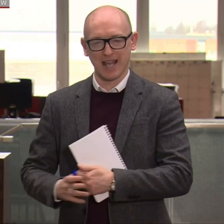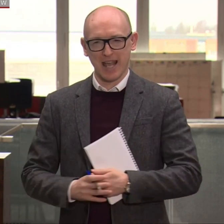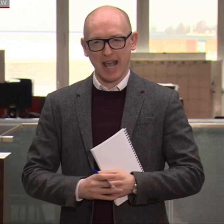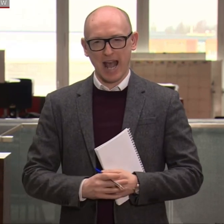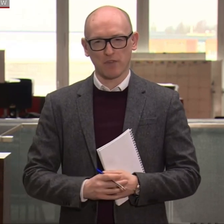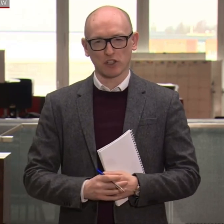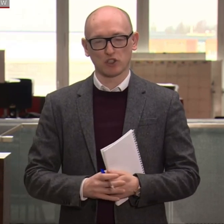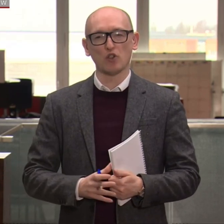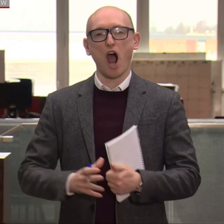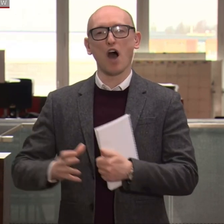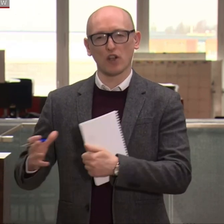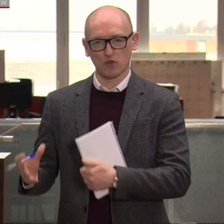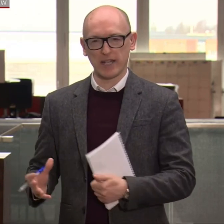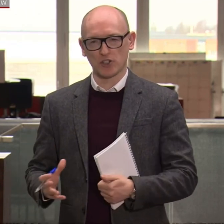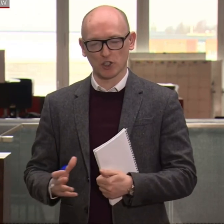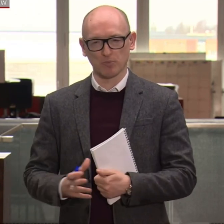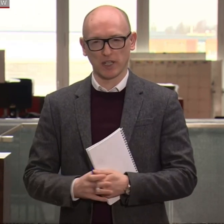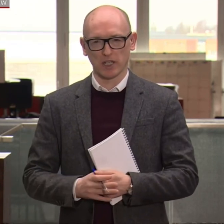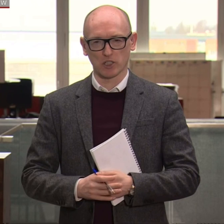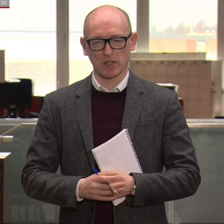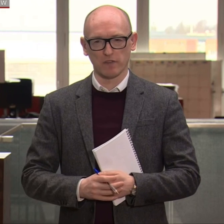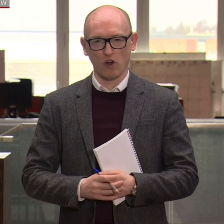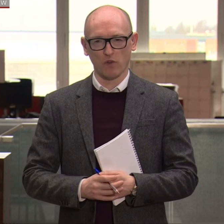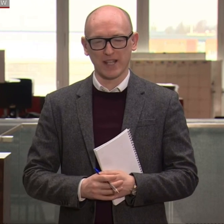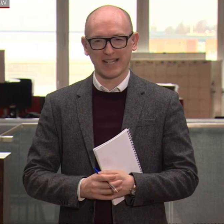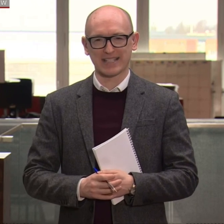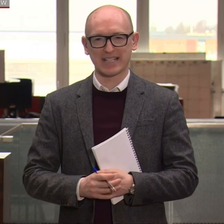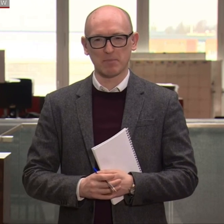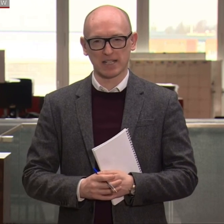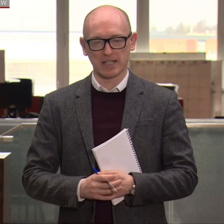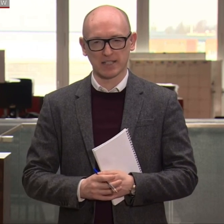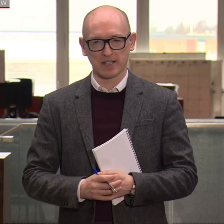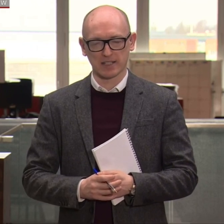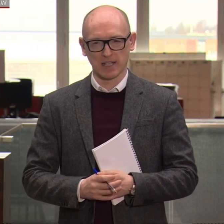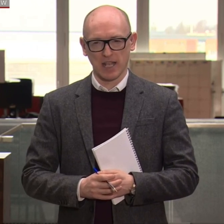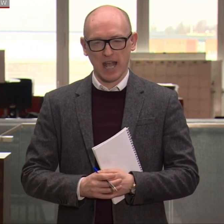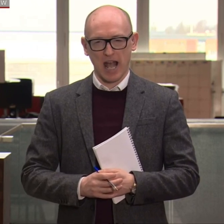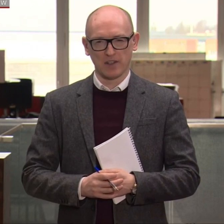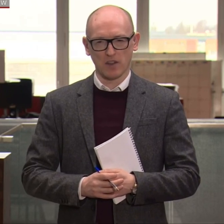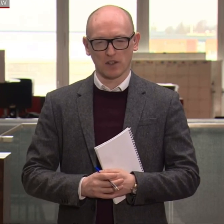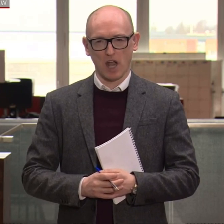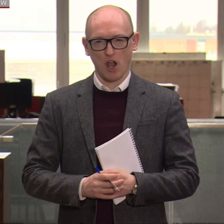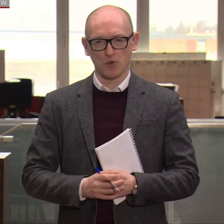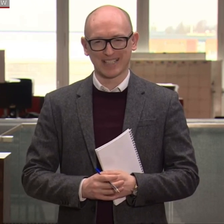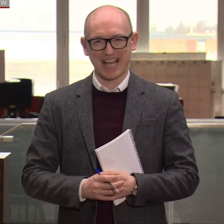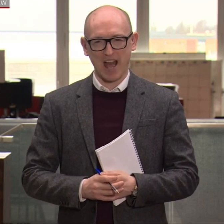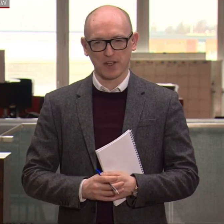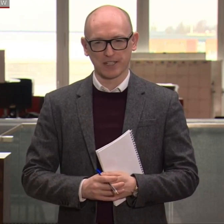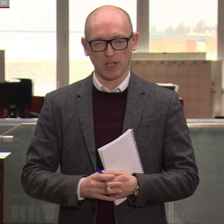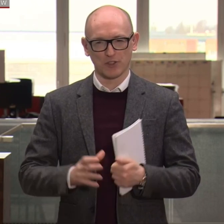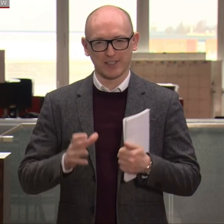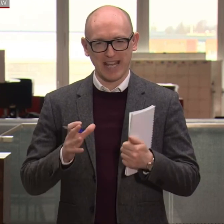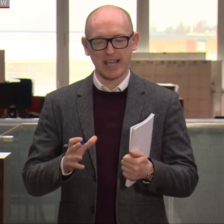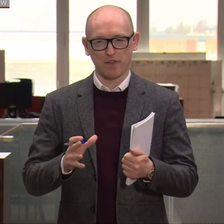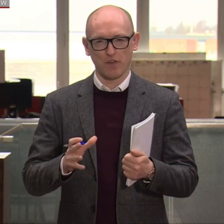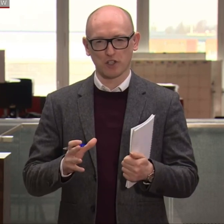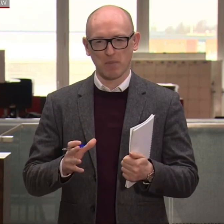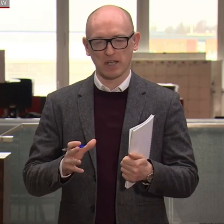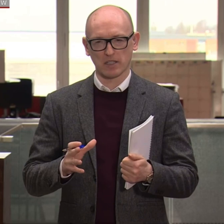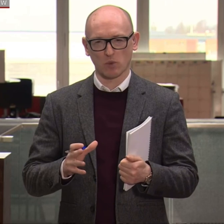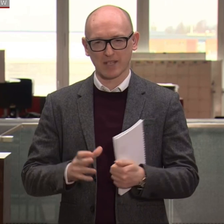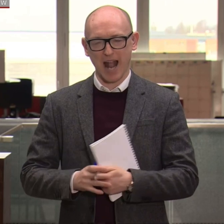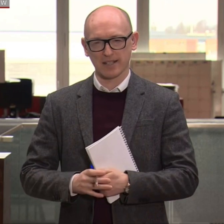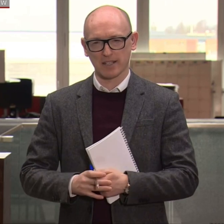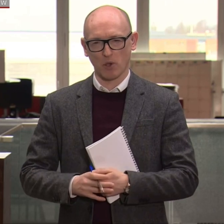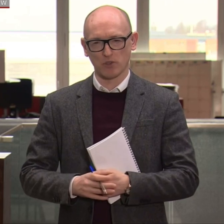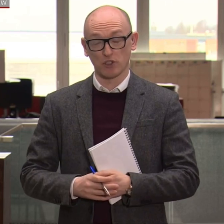months after two other Rangers players were involved in a similar incident, another house gathering. Now, today, the First